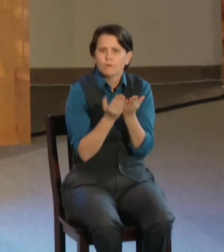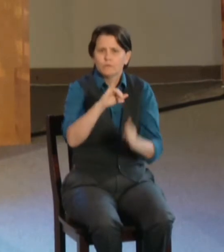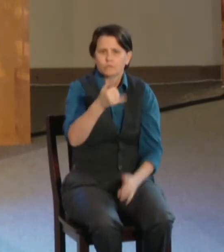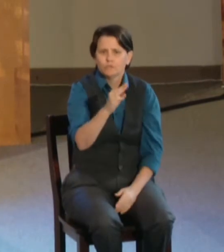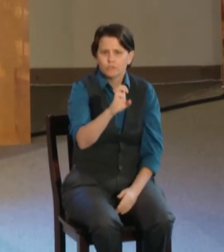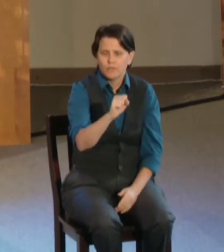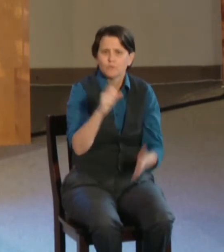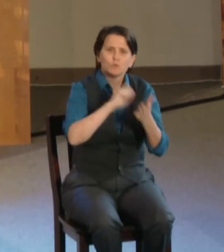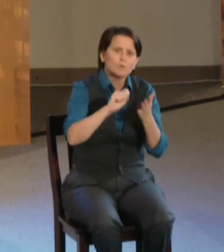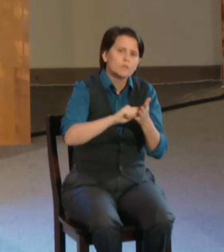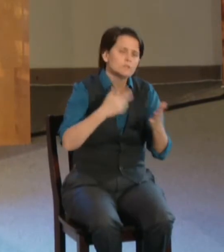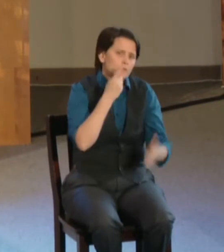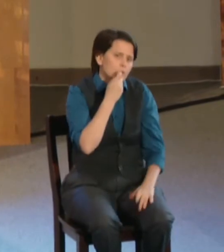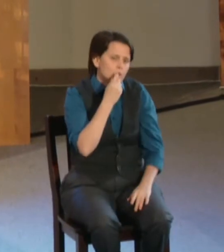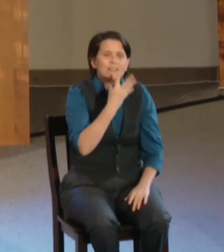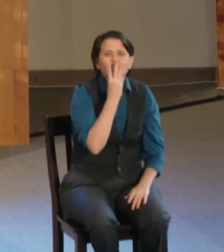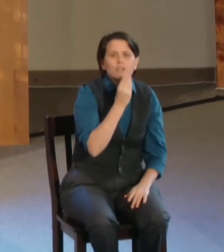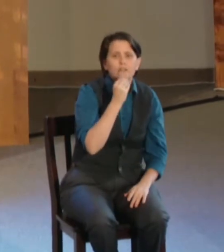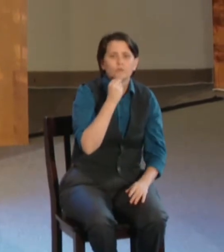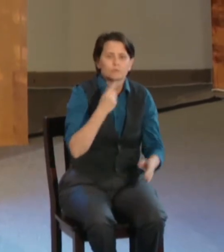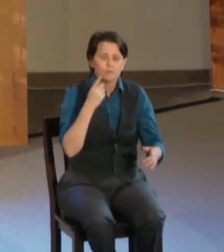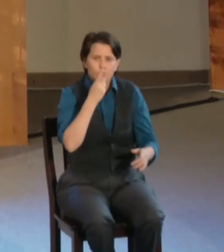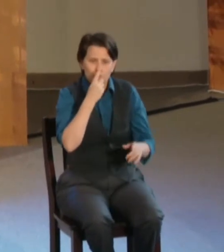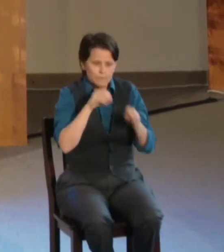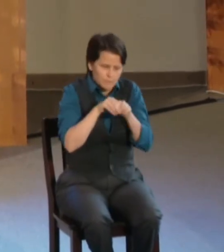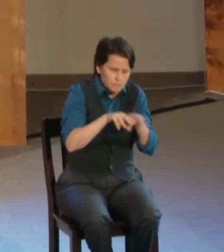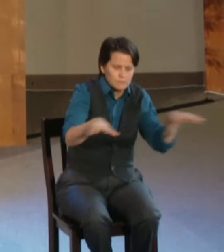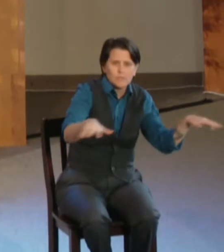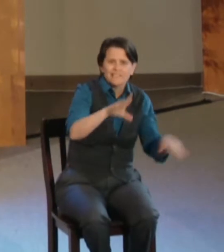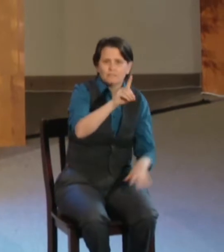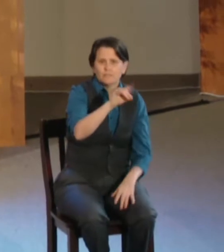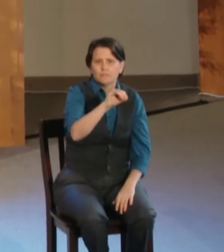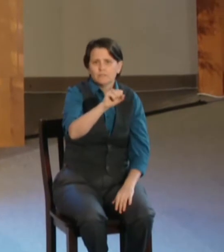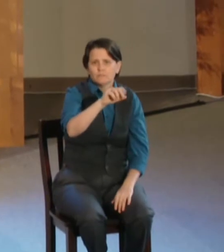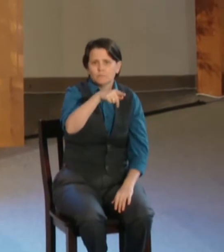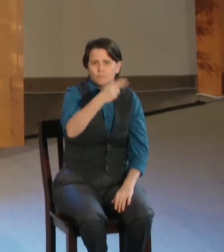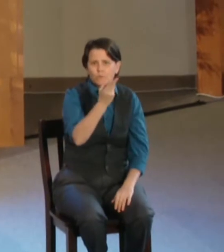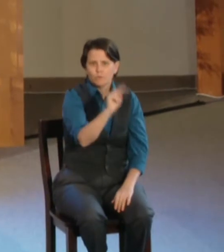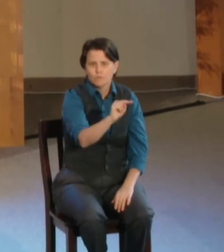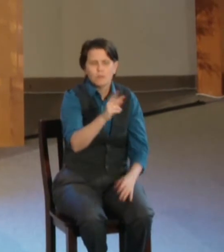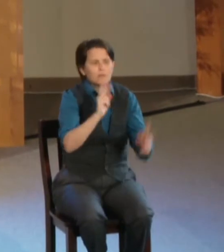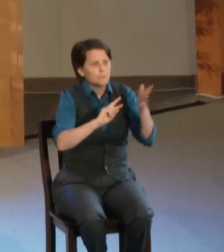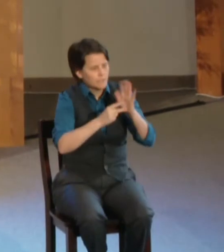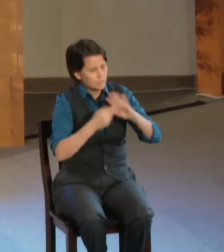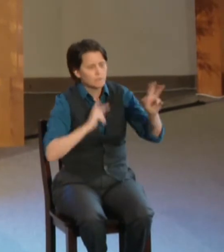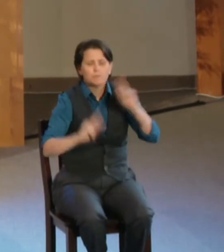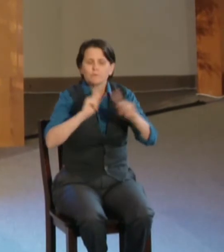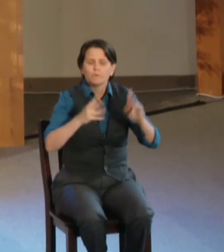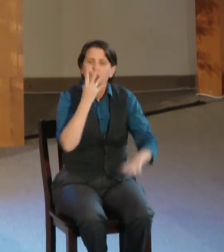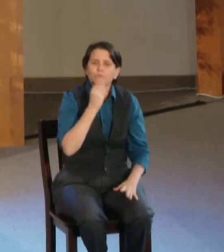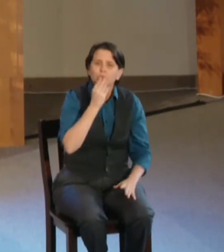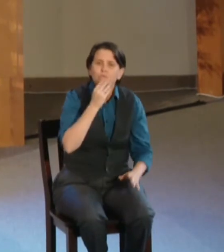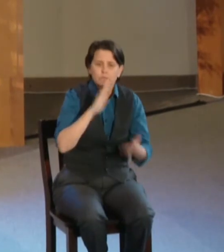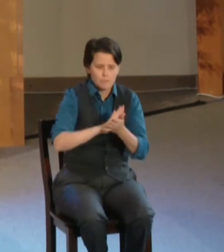the Jews in dispersion. So what does that mean? It means that these were the Jewish converts to Christianity that were scattered